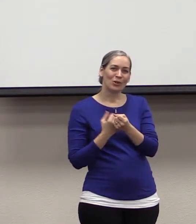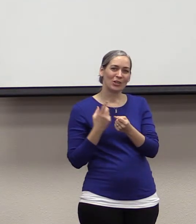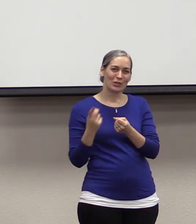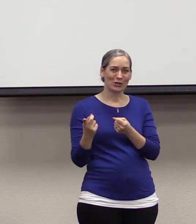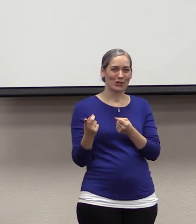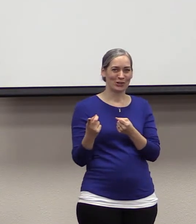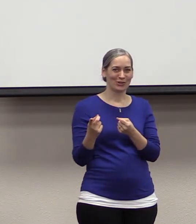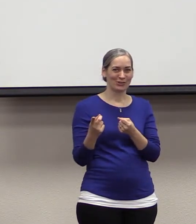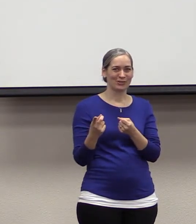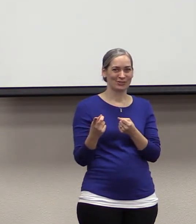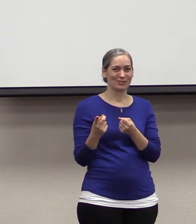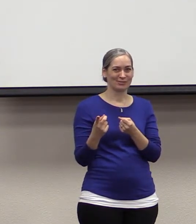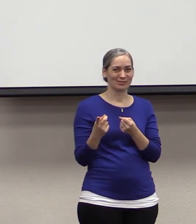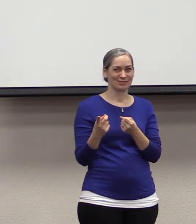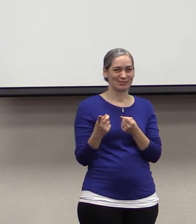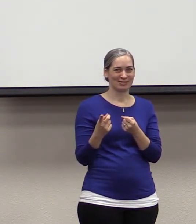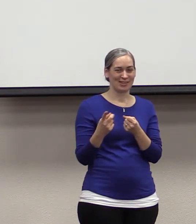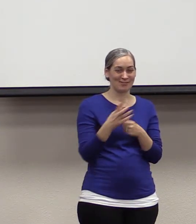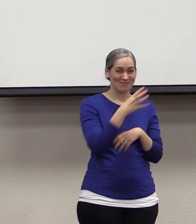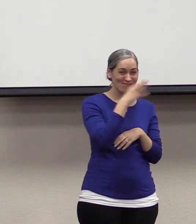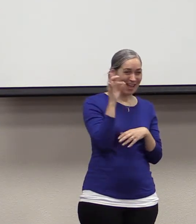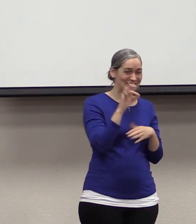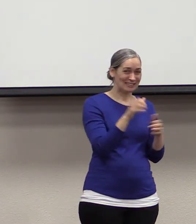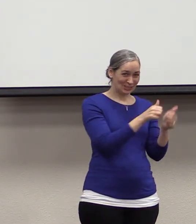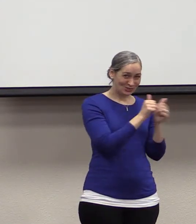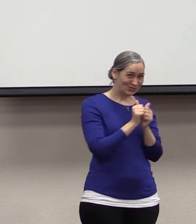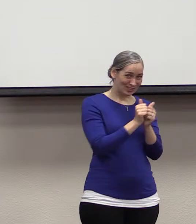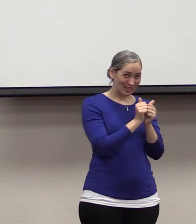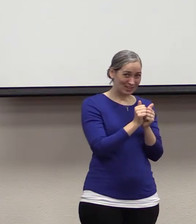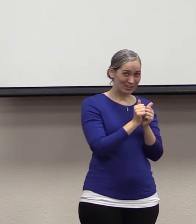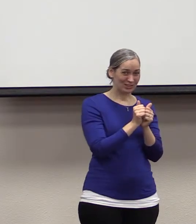them up for her to fast together.